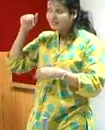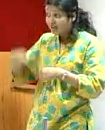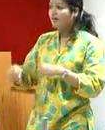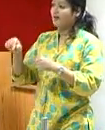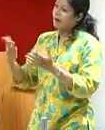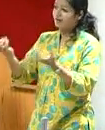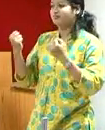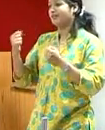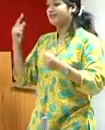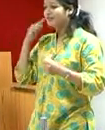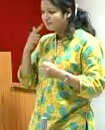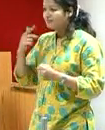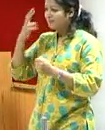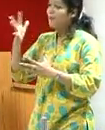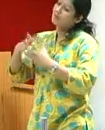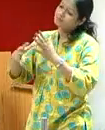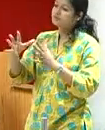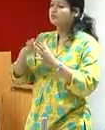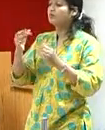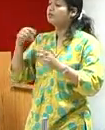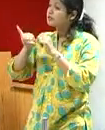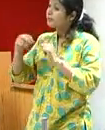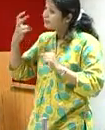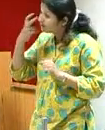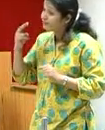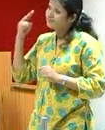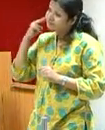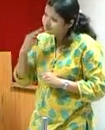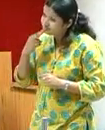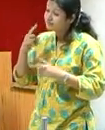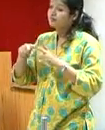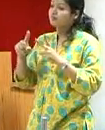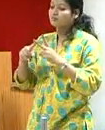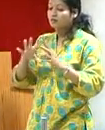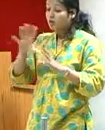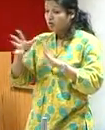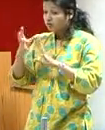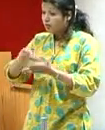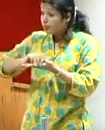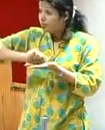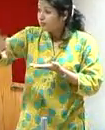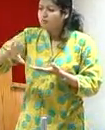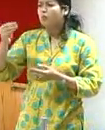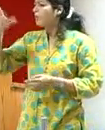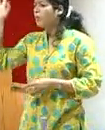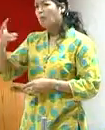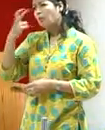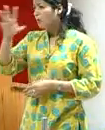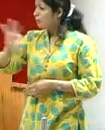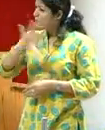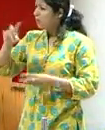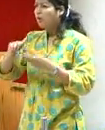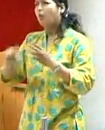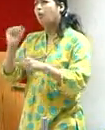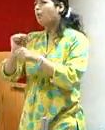believed that persons with disabilities, persons with hearing impairment, persons with visual impairment could not do the jobs well. And so they, I